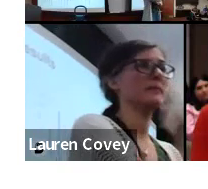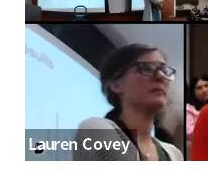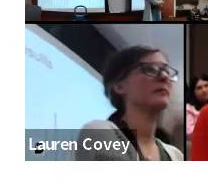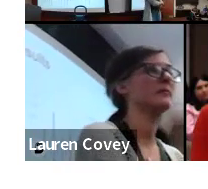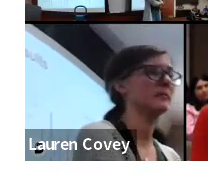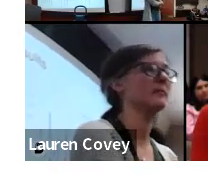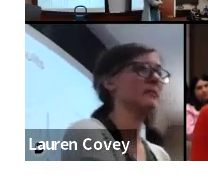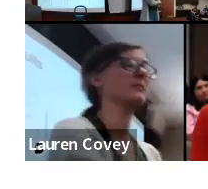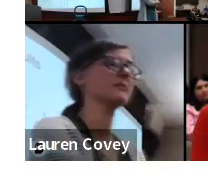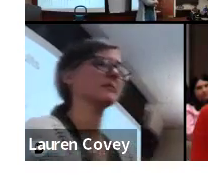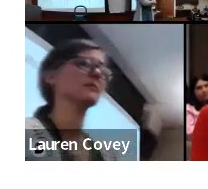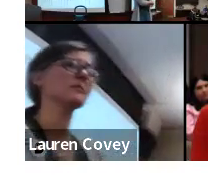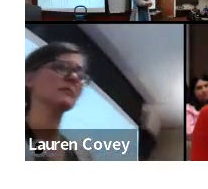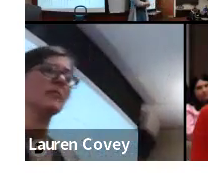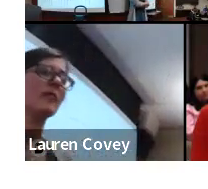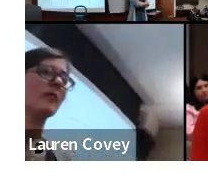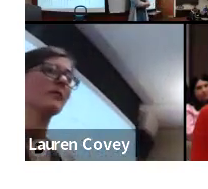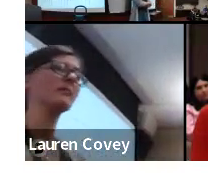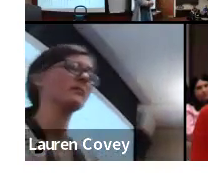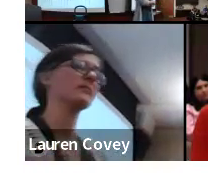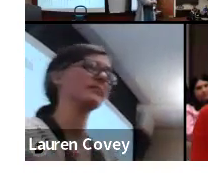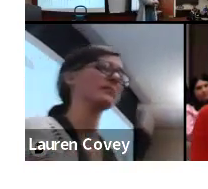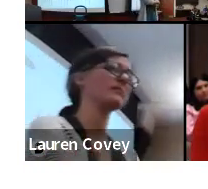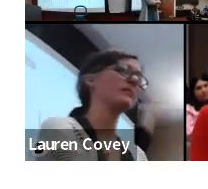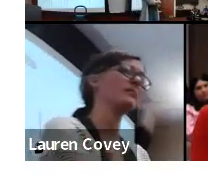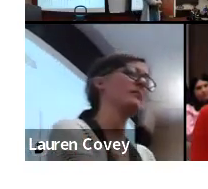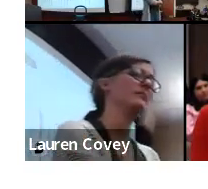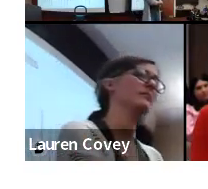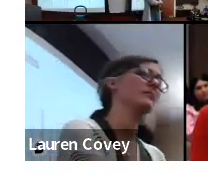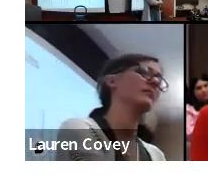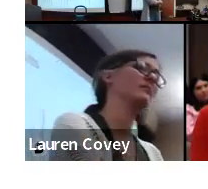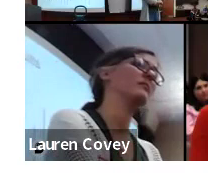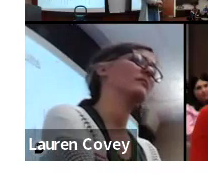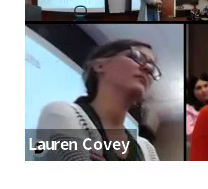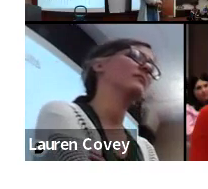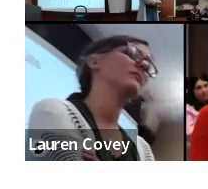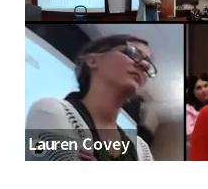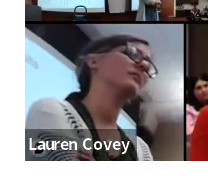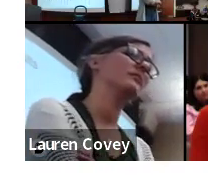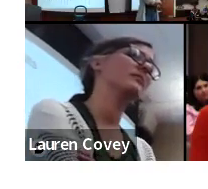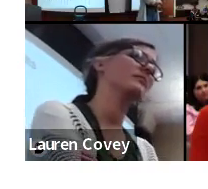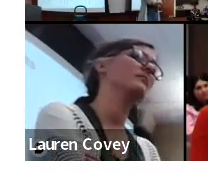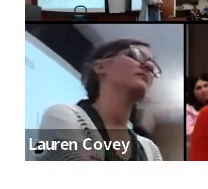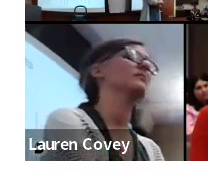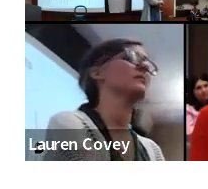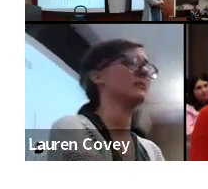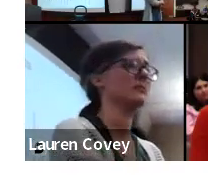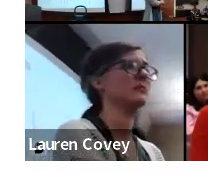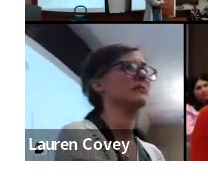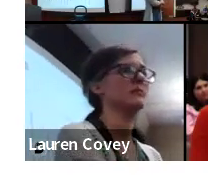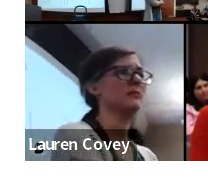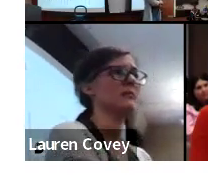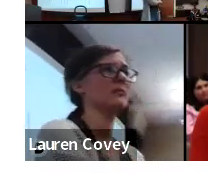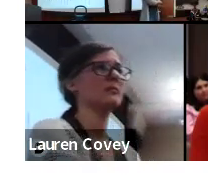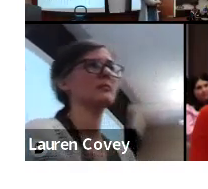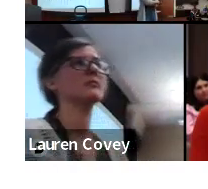issue in secondary language acquisition you mentioned in the beginning. Okay. So in second language acquisition, we have